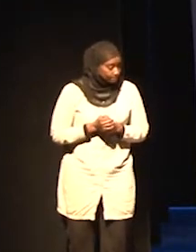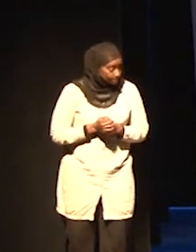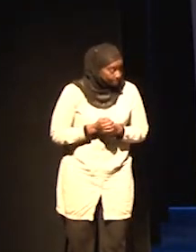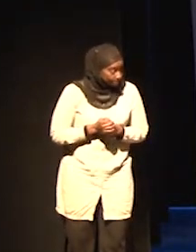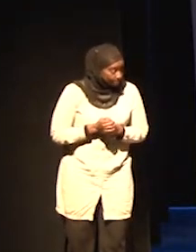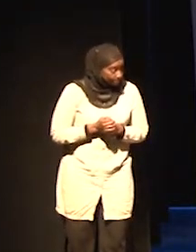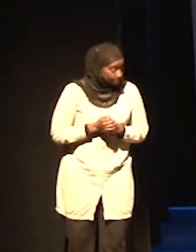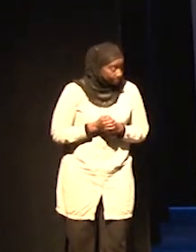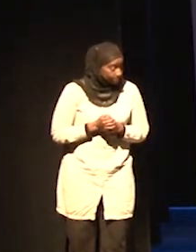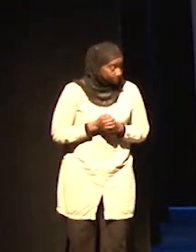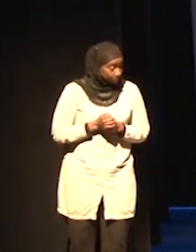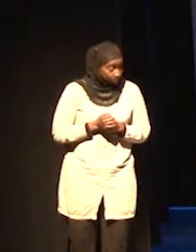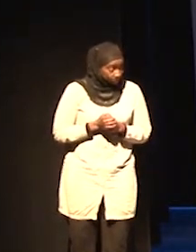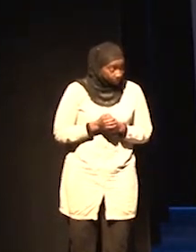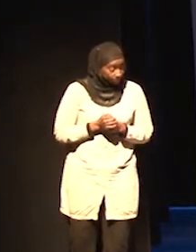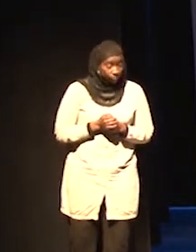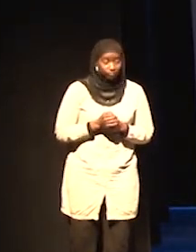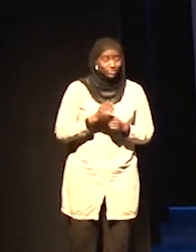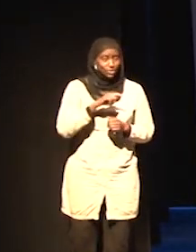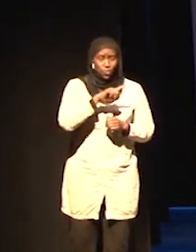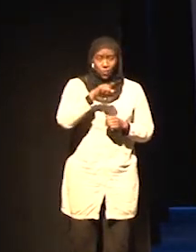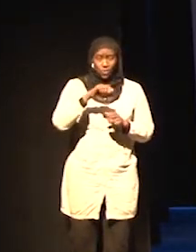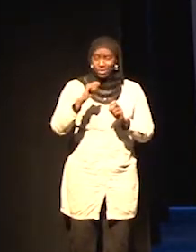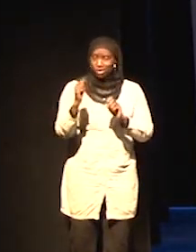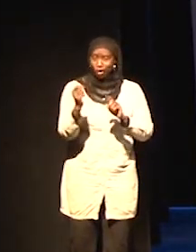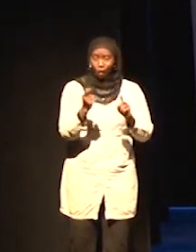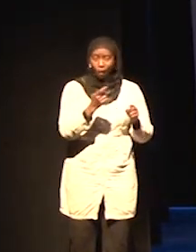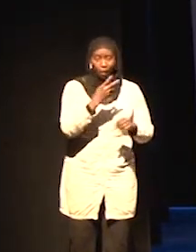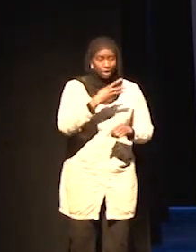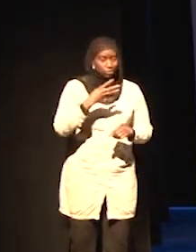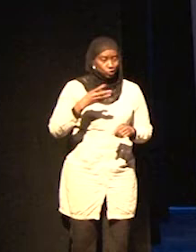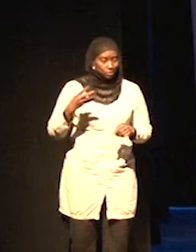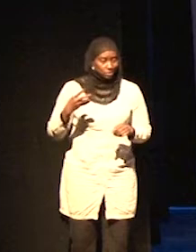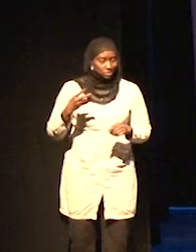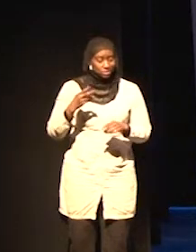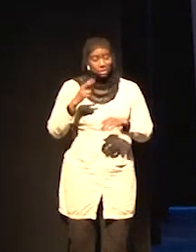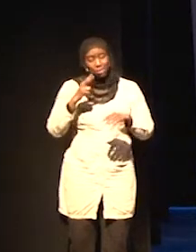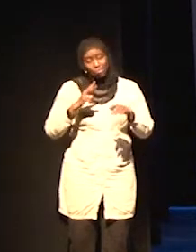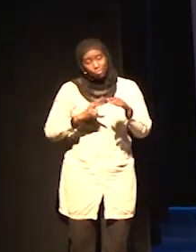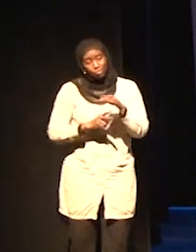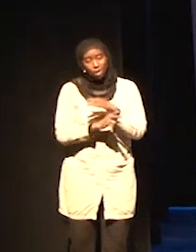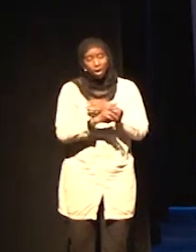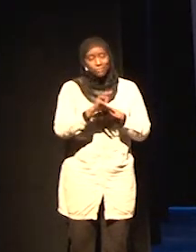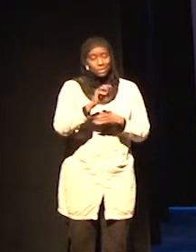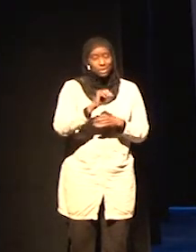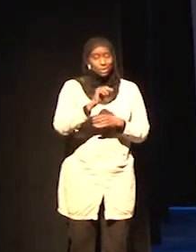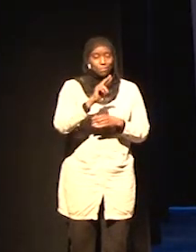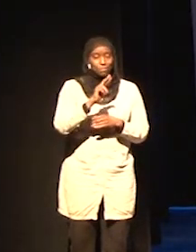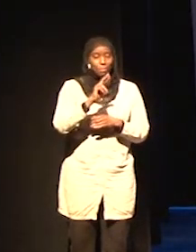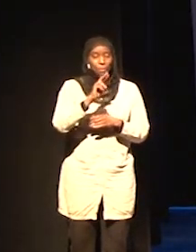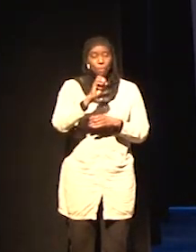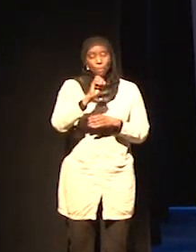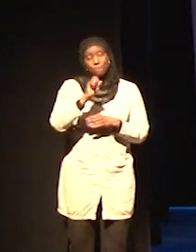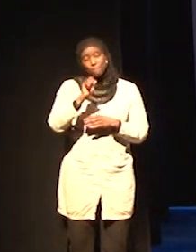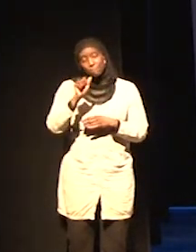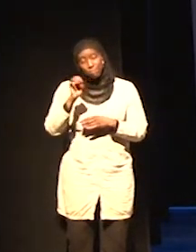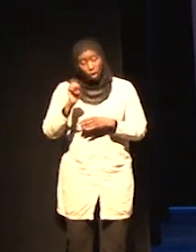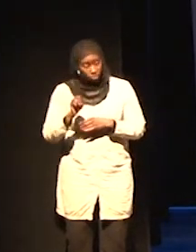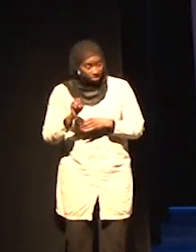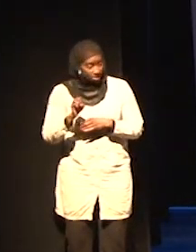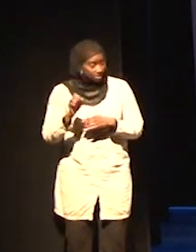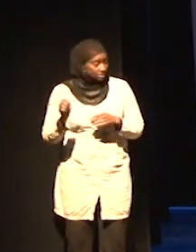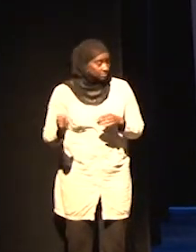we are all immigrants. Prophet Moses, peace be upon him, was immigrant. Jesus